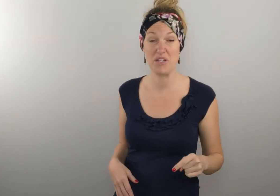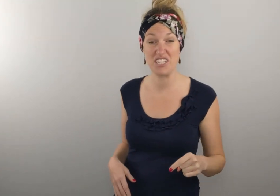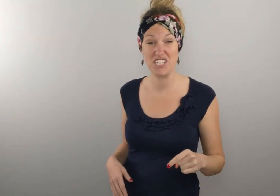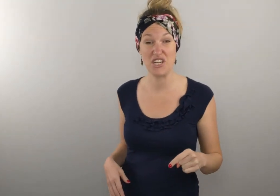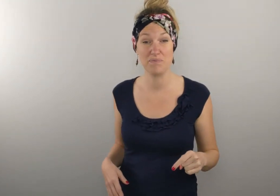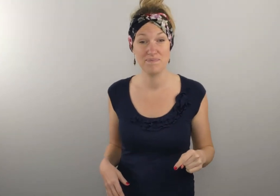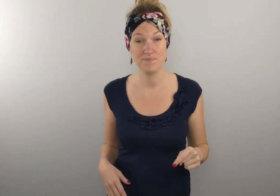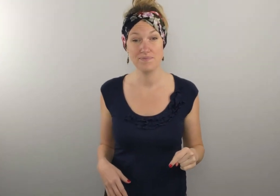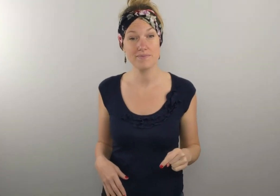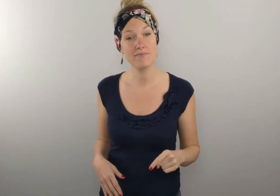going to do.